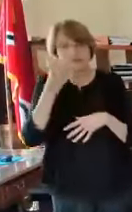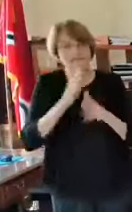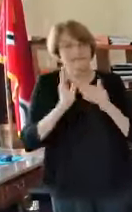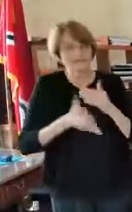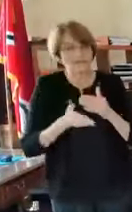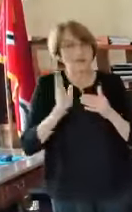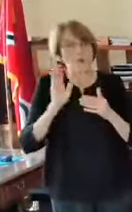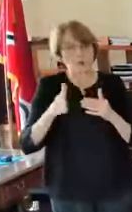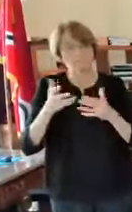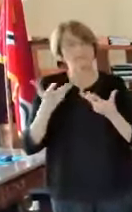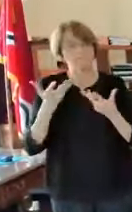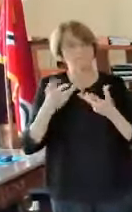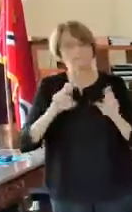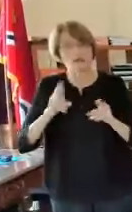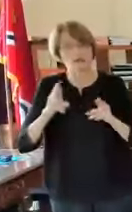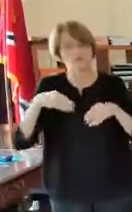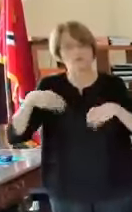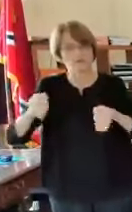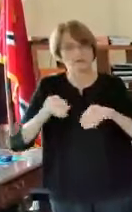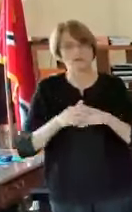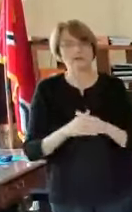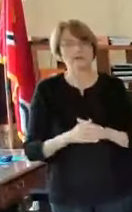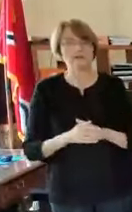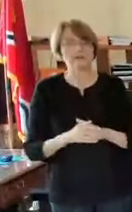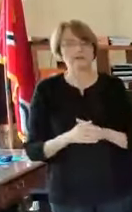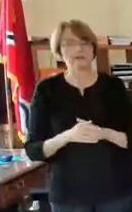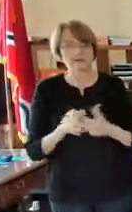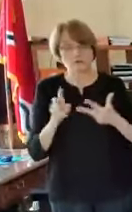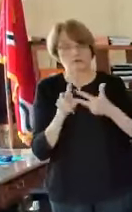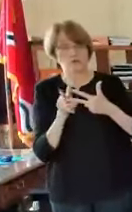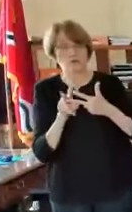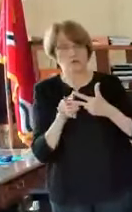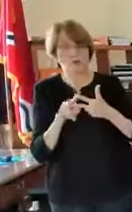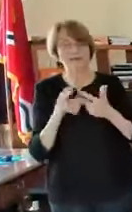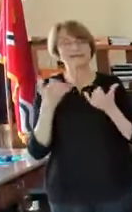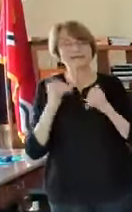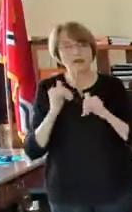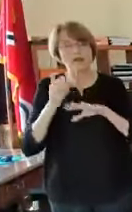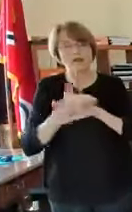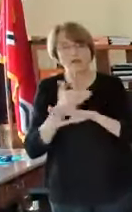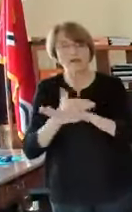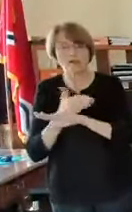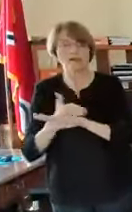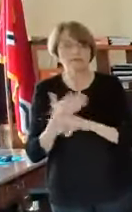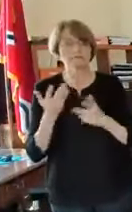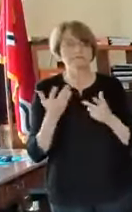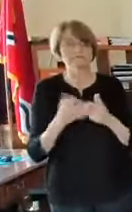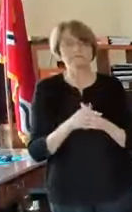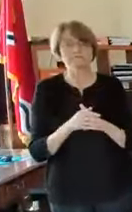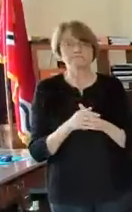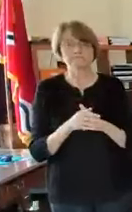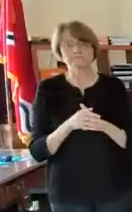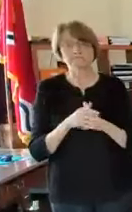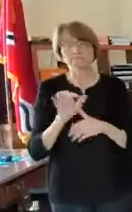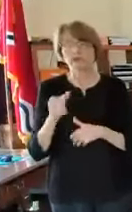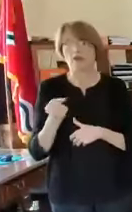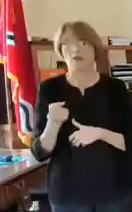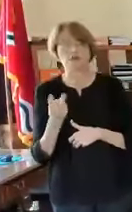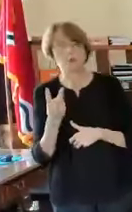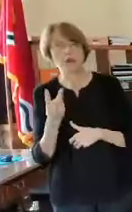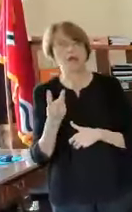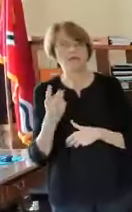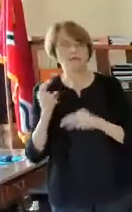available for someone to buy here shortly. Two others are under construction, and then there are about another dozen or